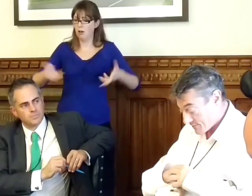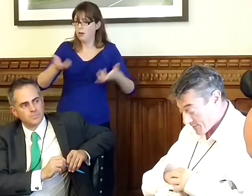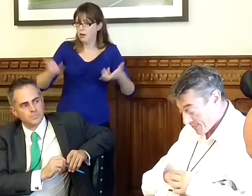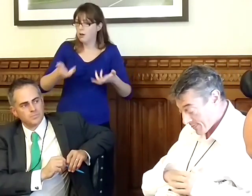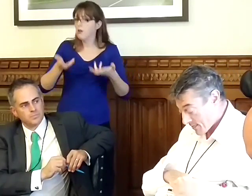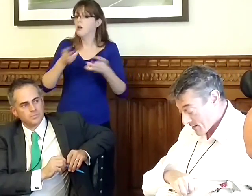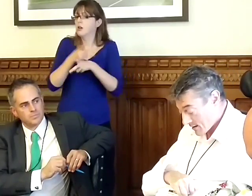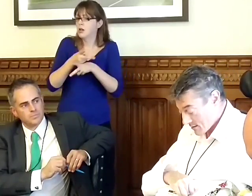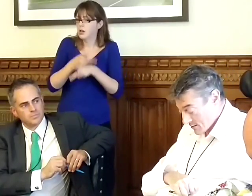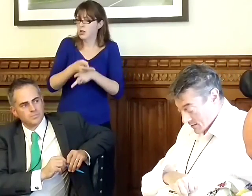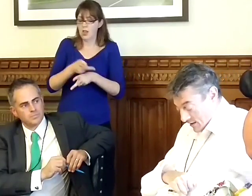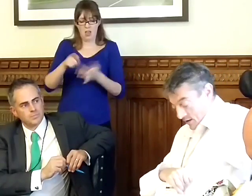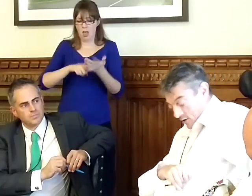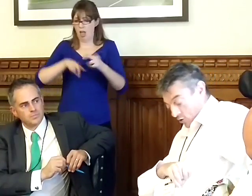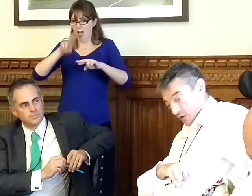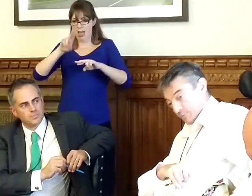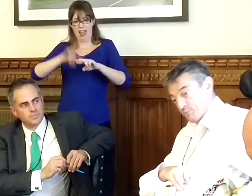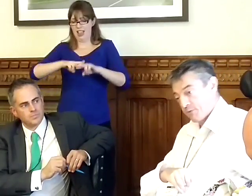loss.